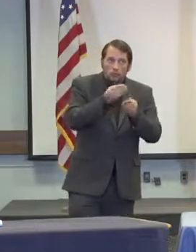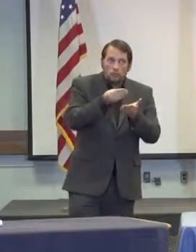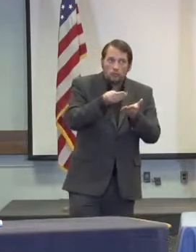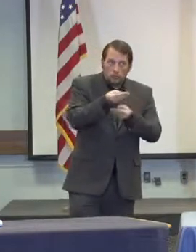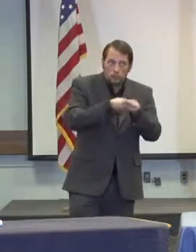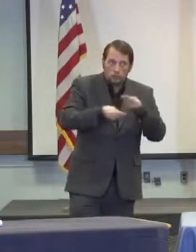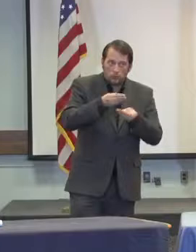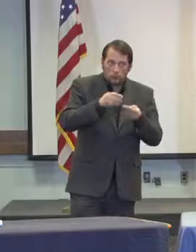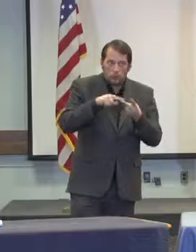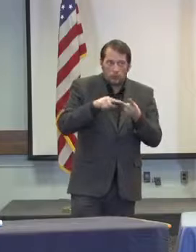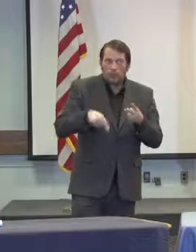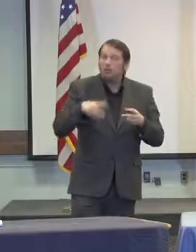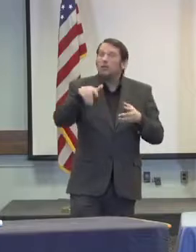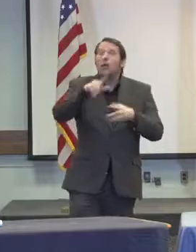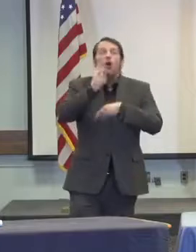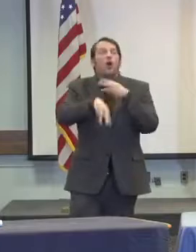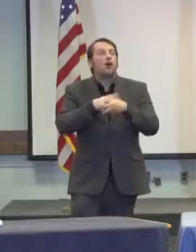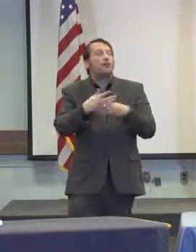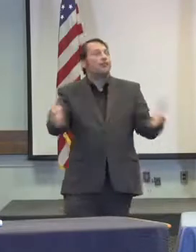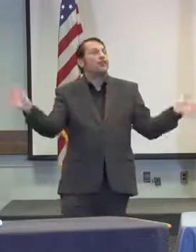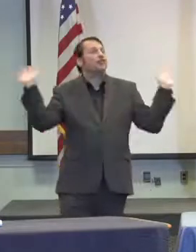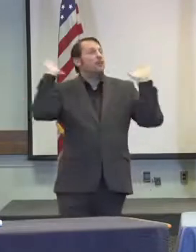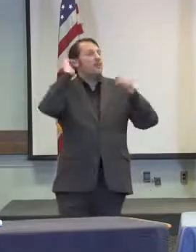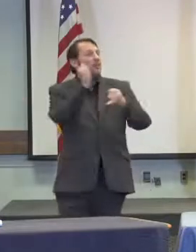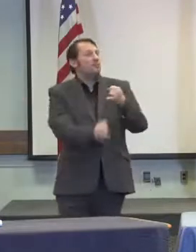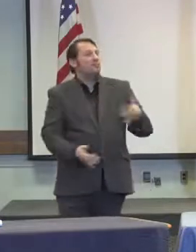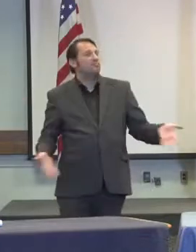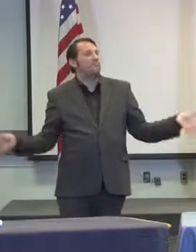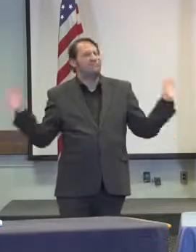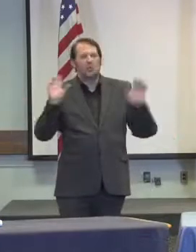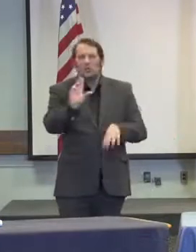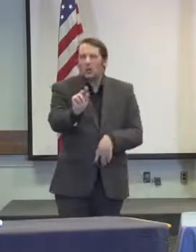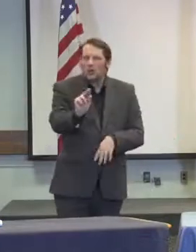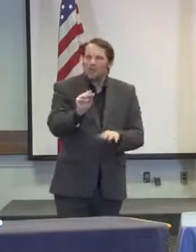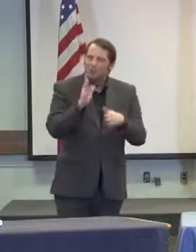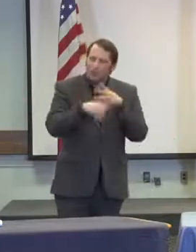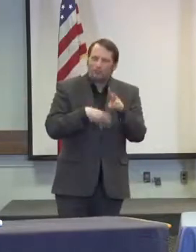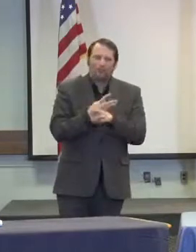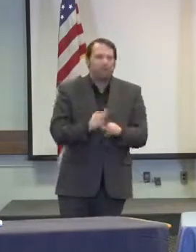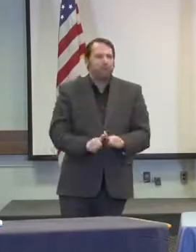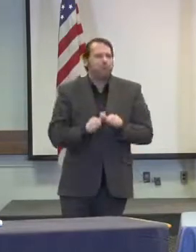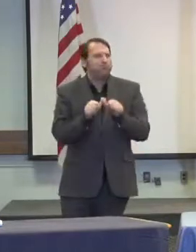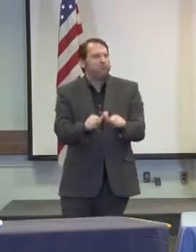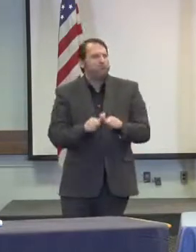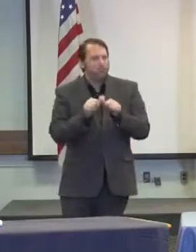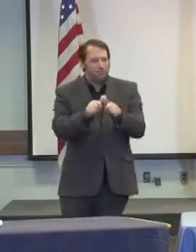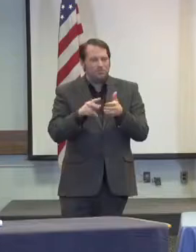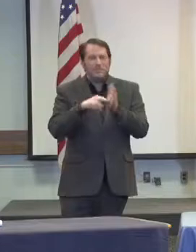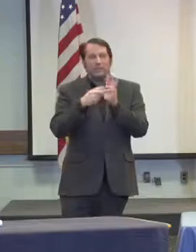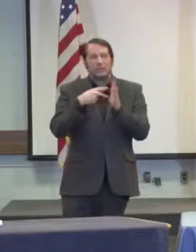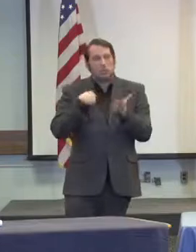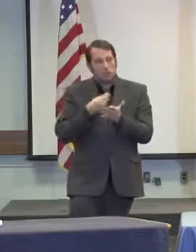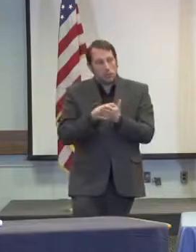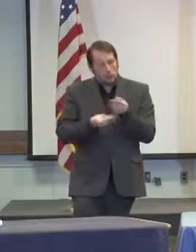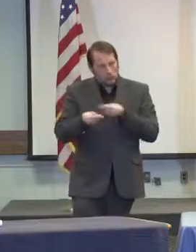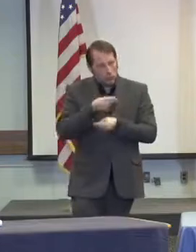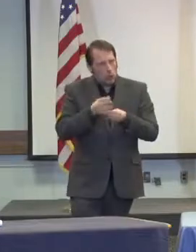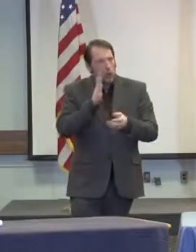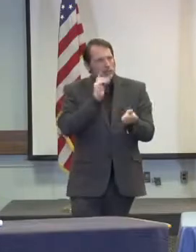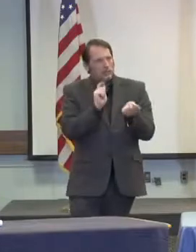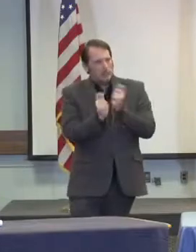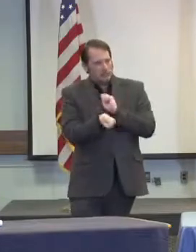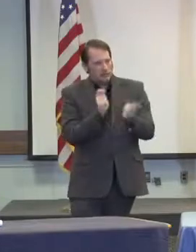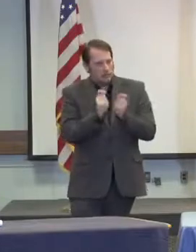universe continues, and we have a job to do. So we're going to be making changes to the budget that will reflect what we think are the new